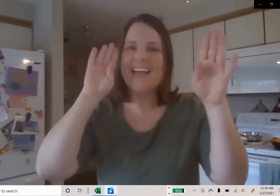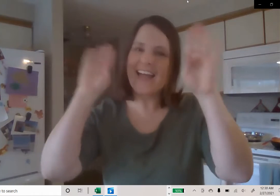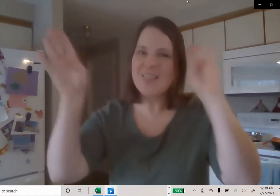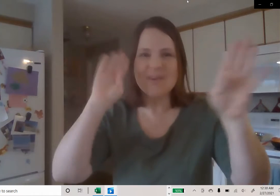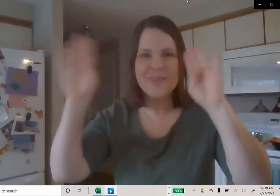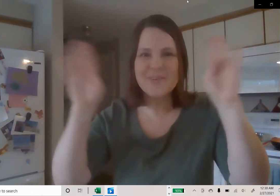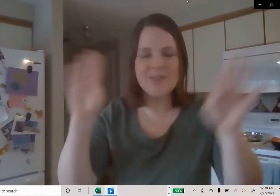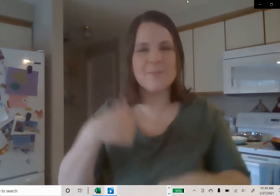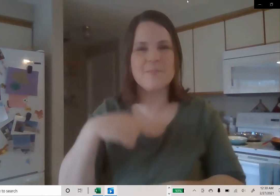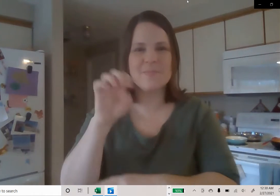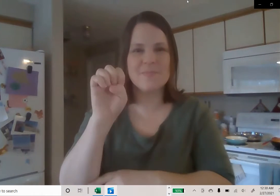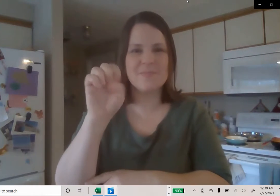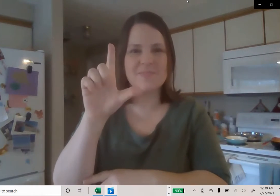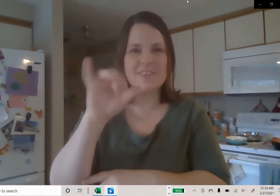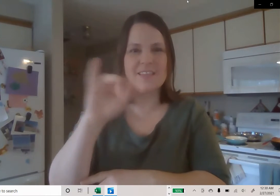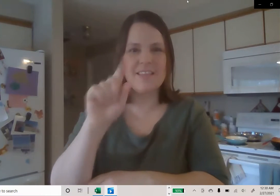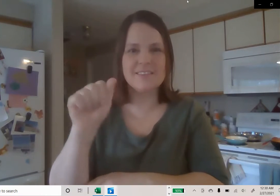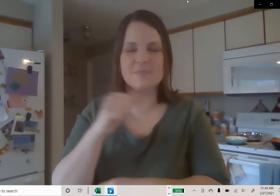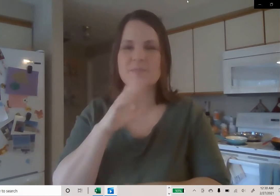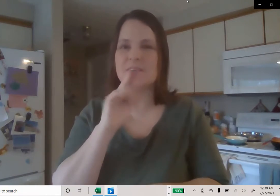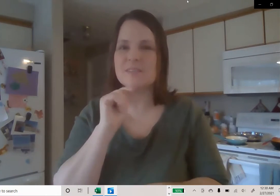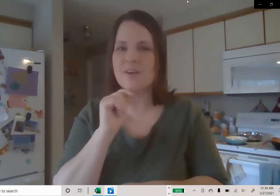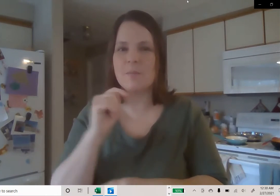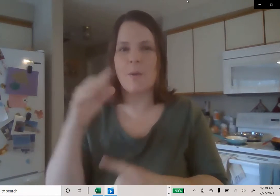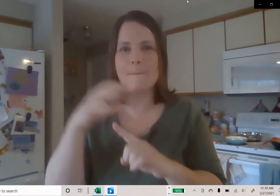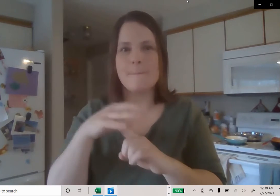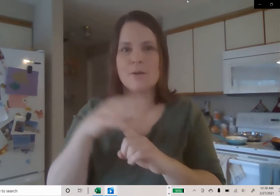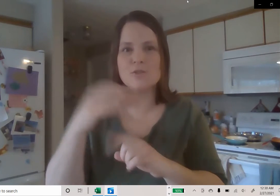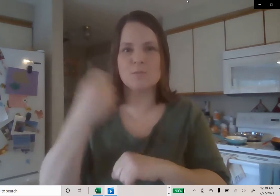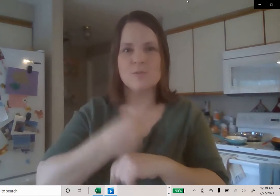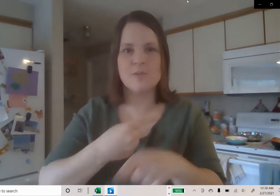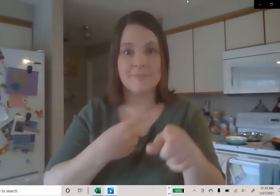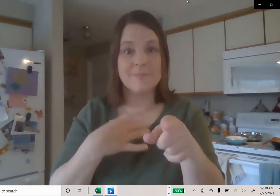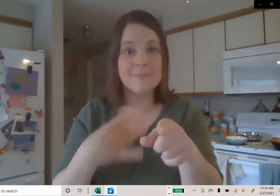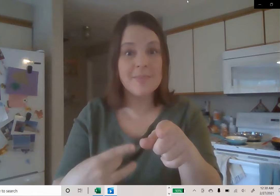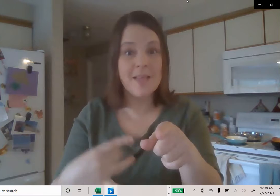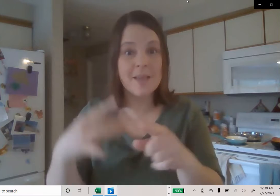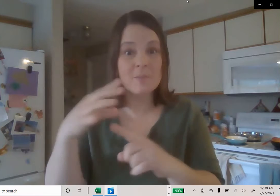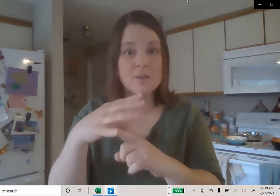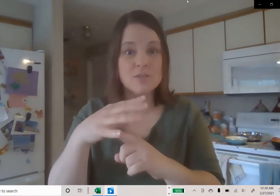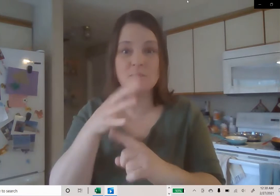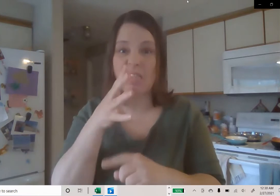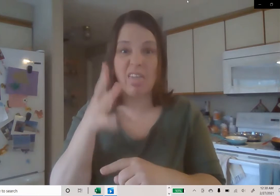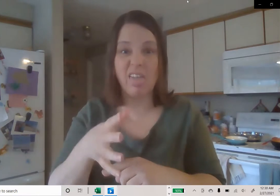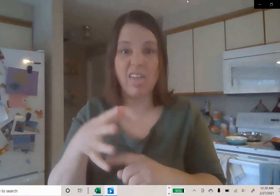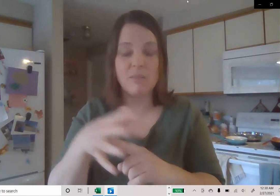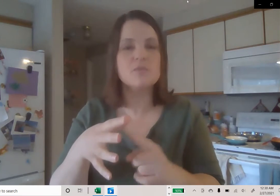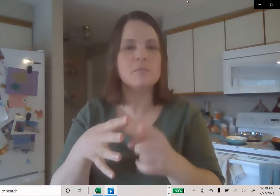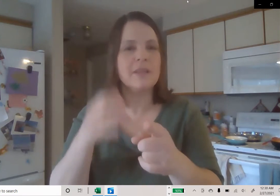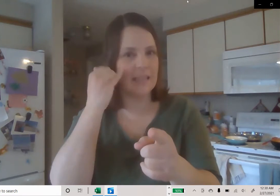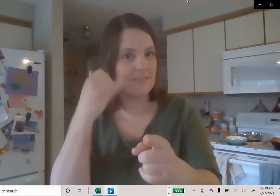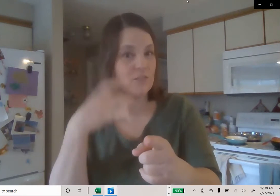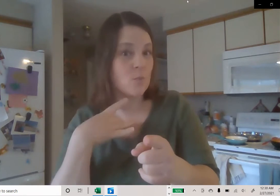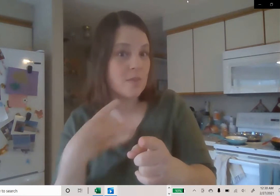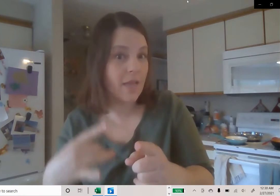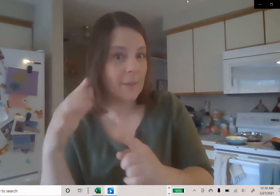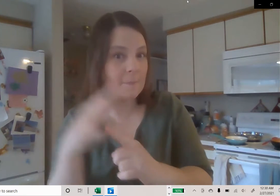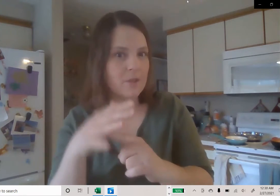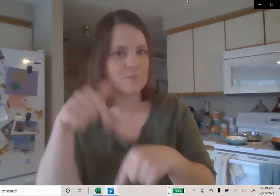Hello, hello, hello. My name is Eliza. I want to talk about mushrooms today. Do you like mushrooms or you don't like mushrooms?